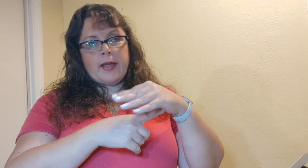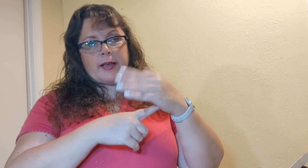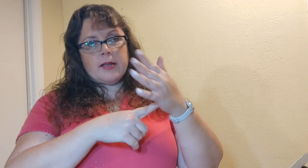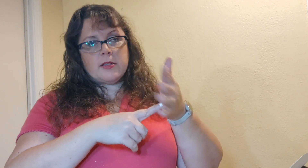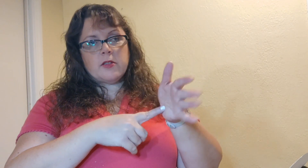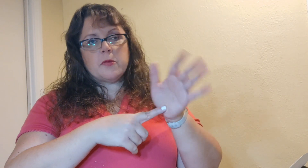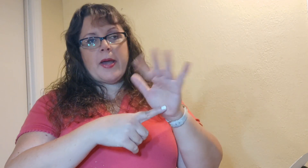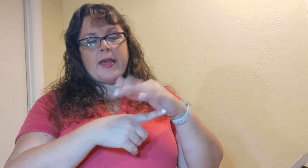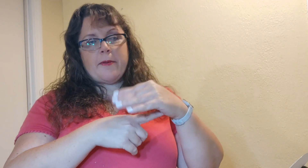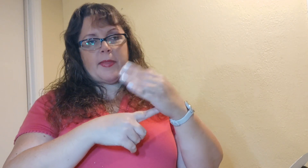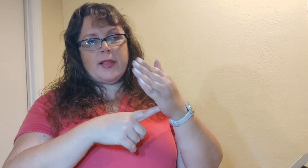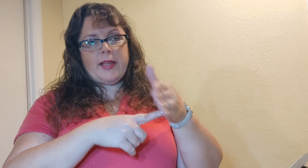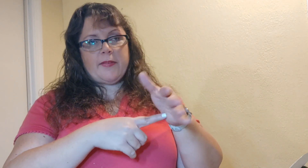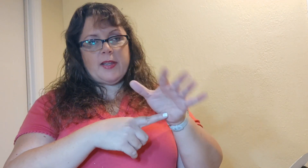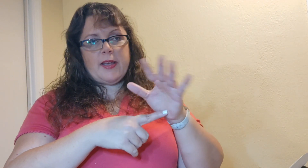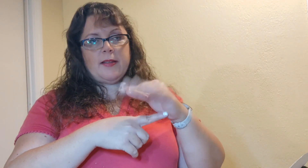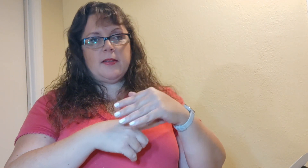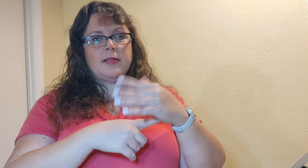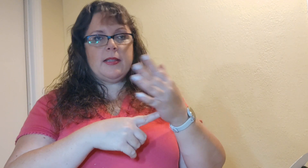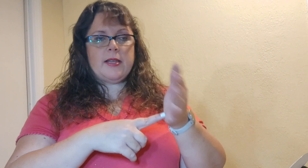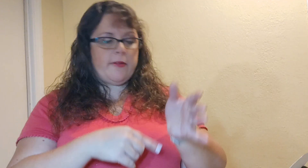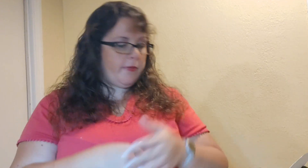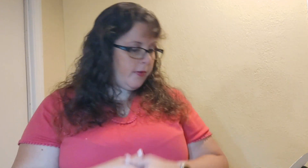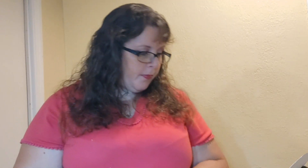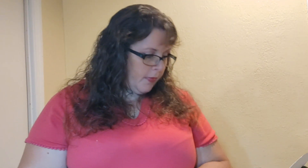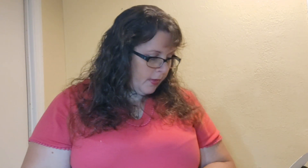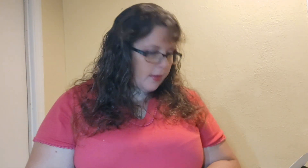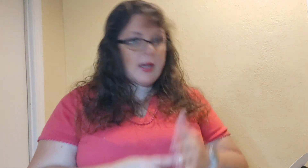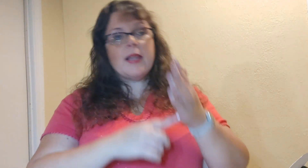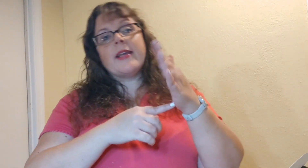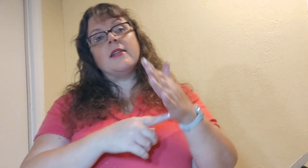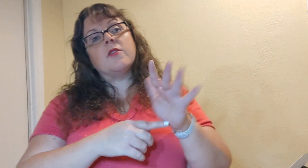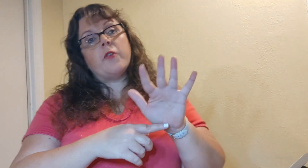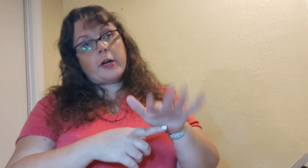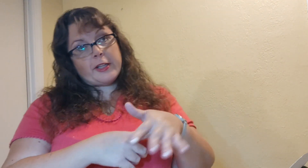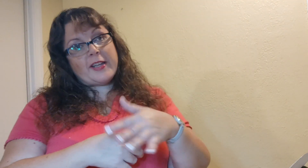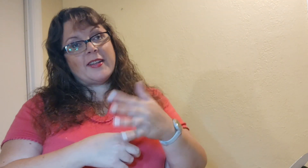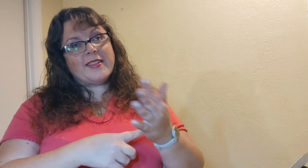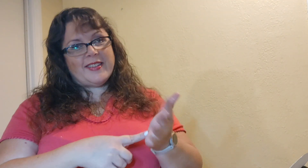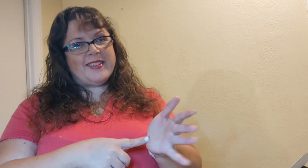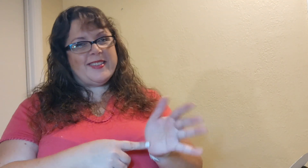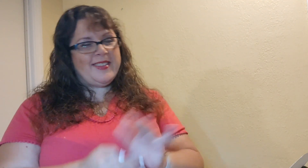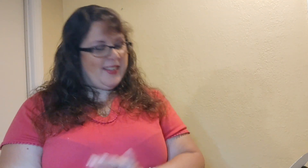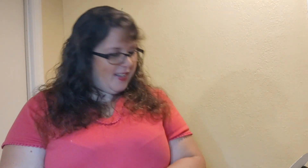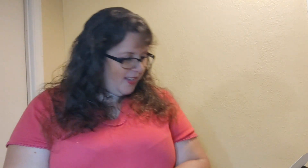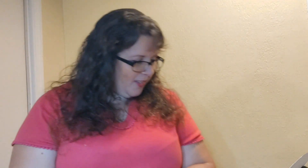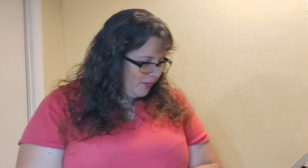like a sway with the left hand, that's leaf. Kind of like it's falling.